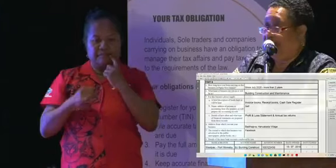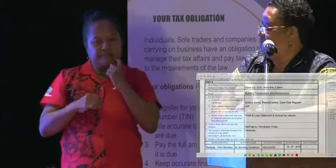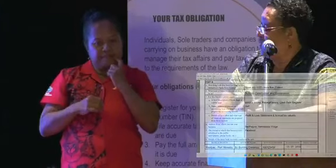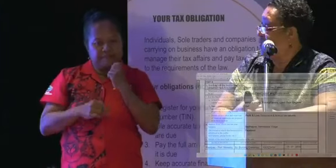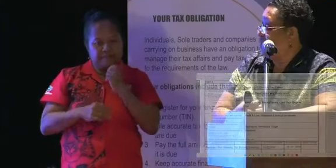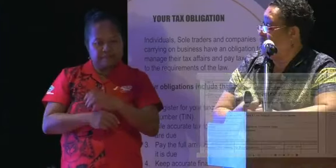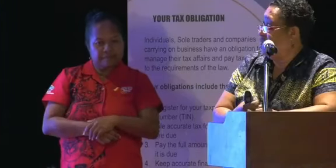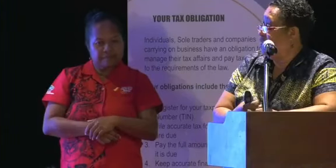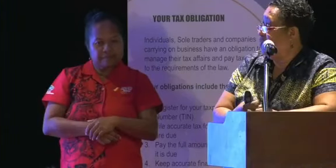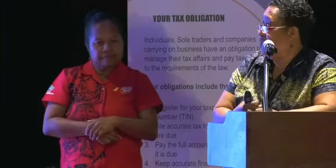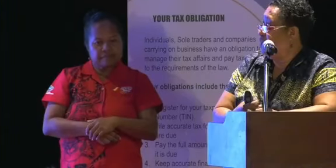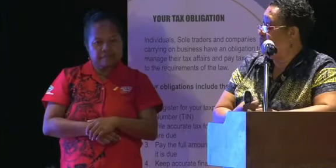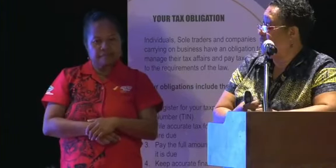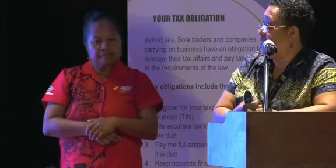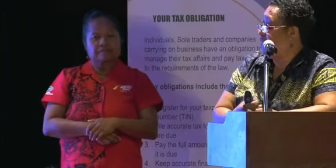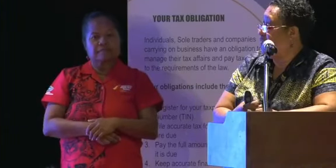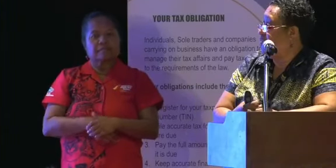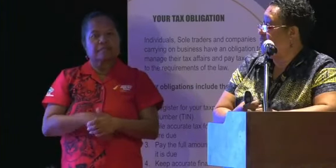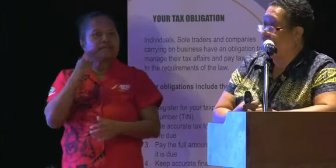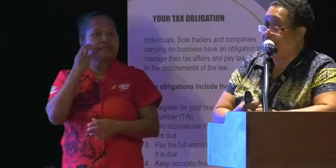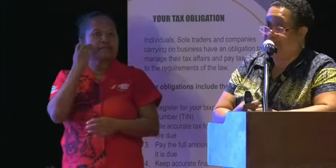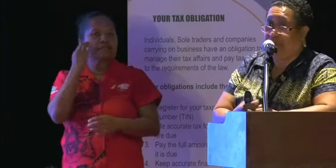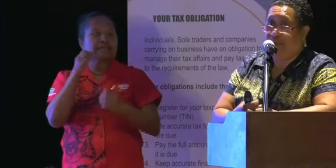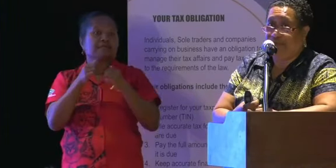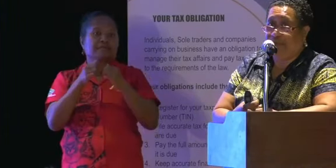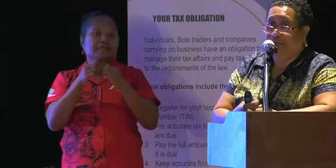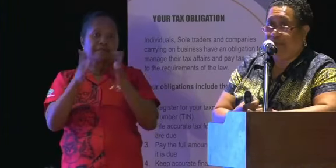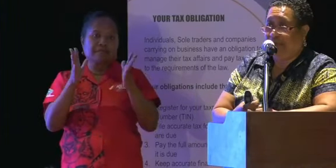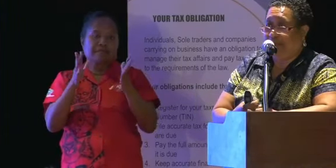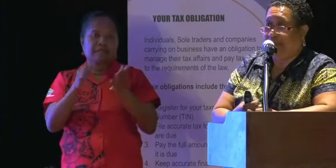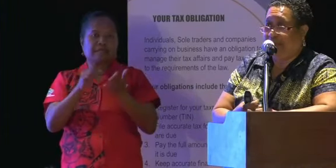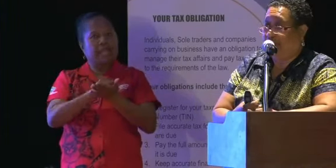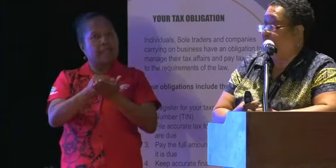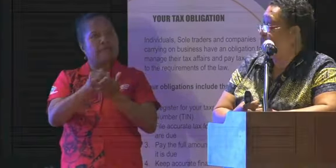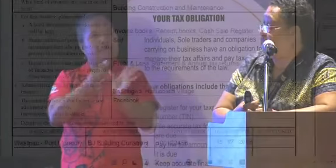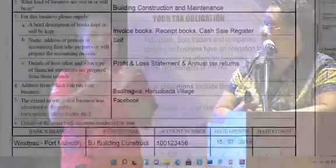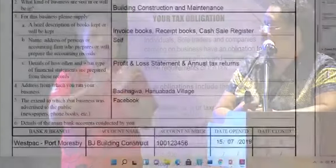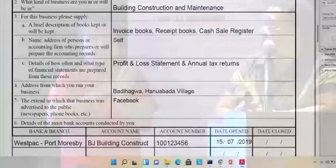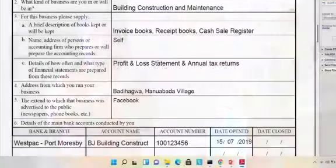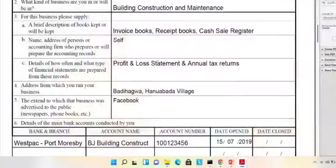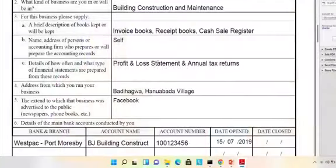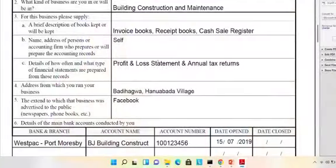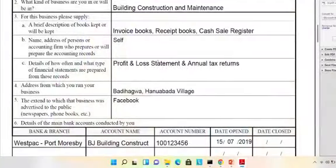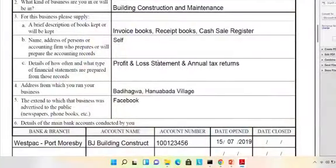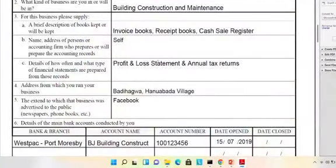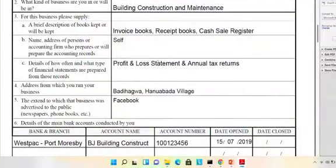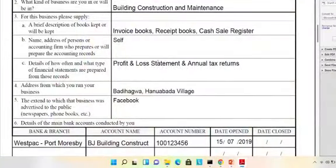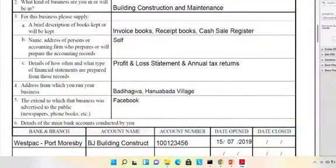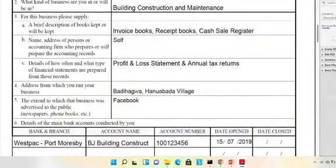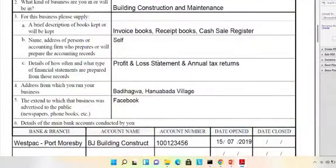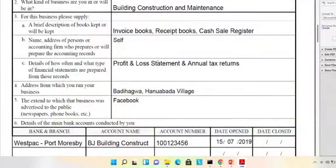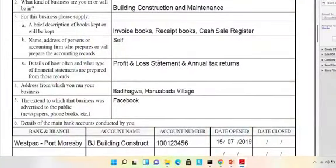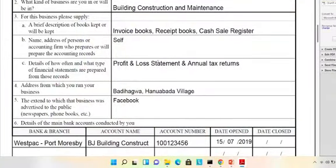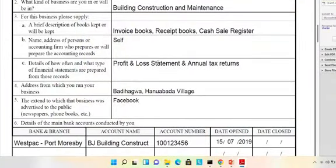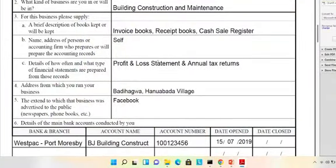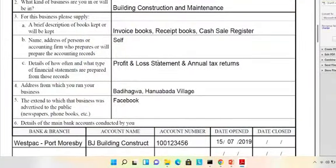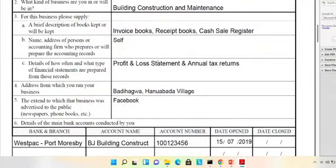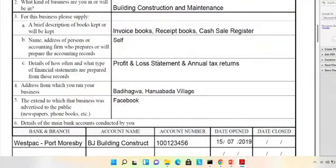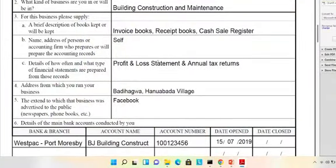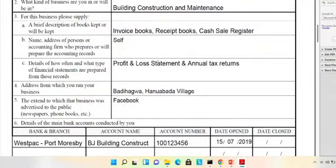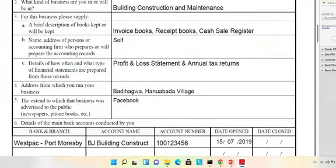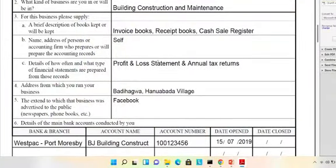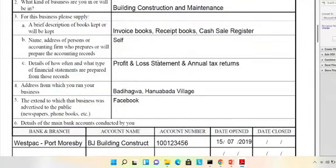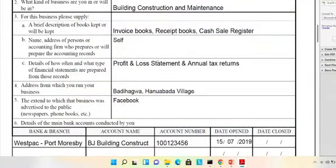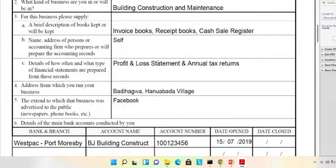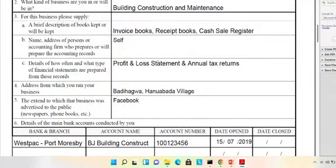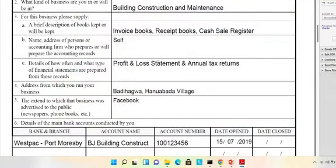you write down when you started or the number of years that you have been operating. And then